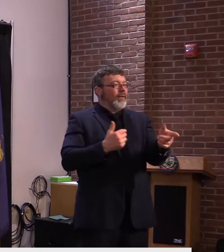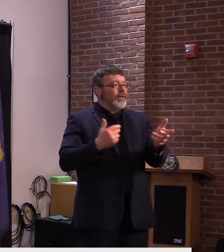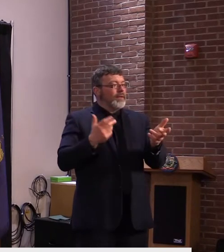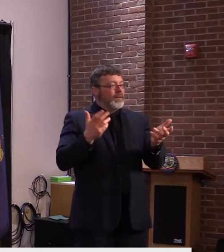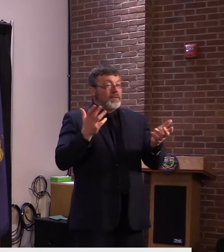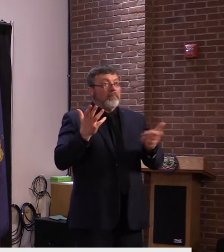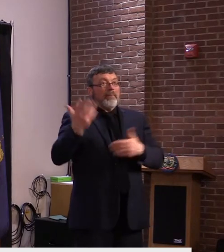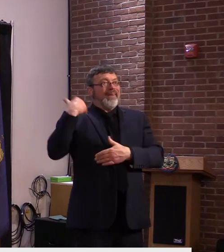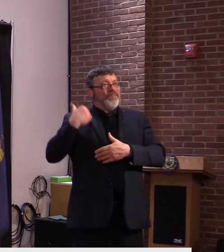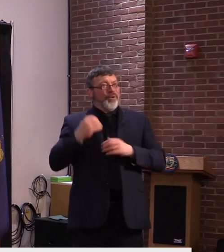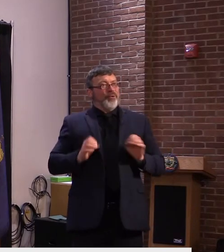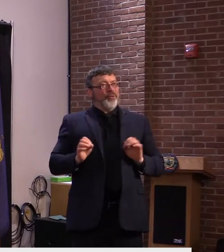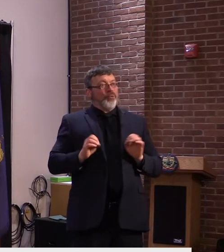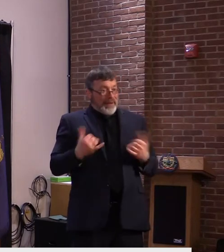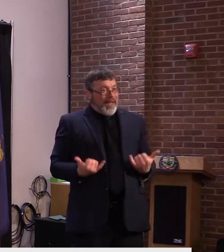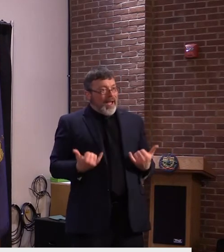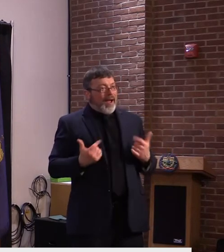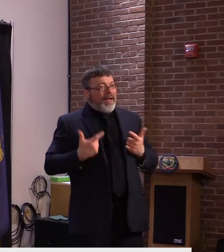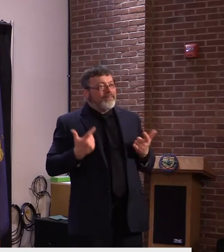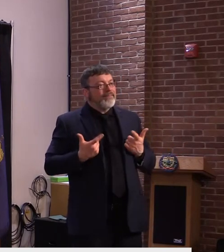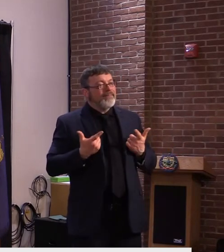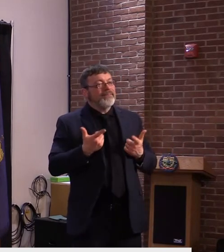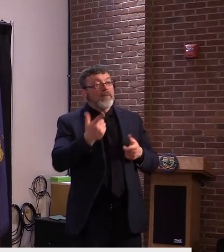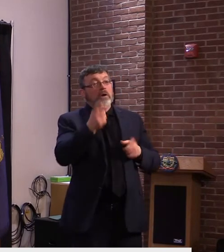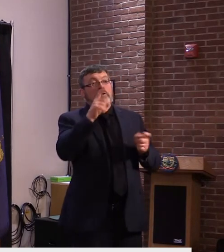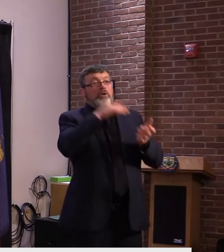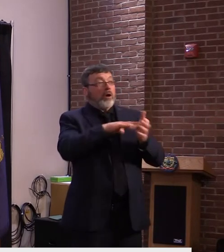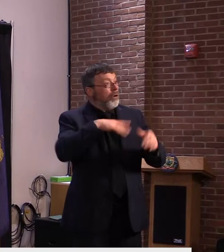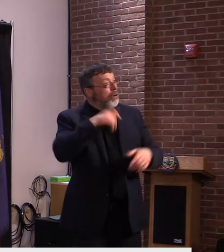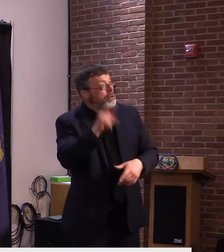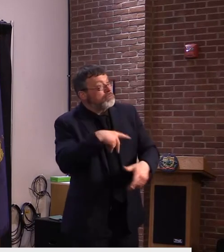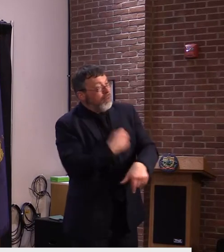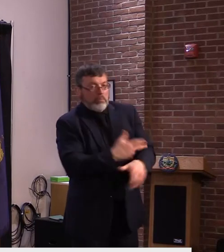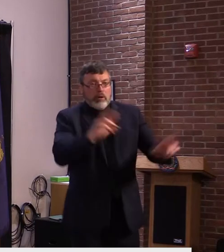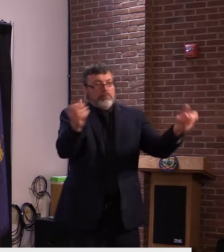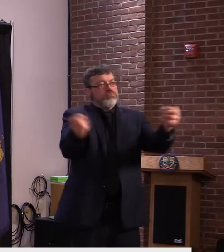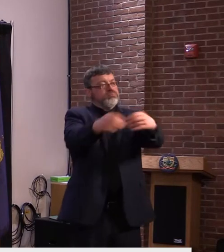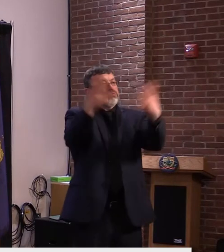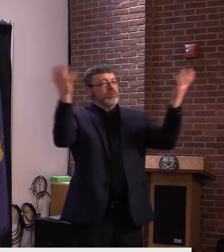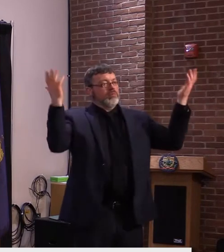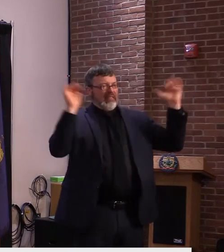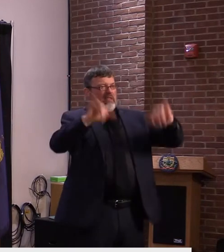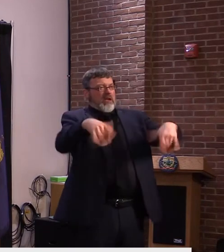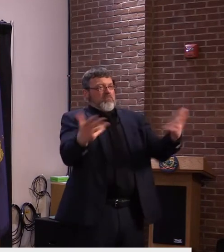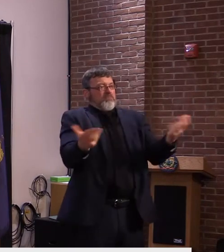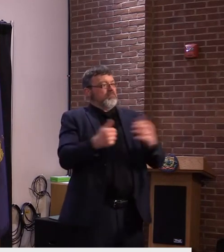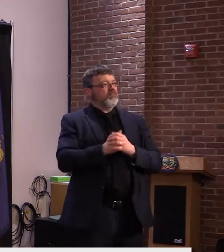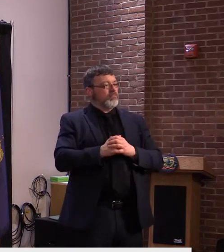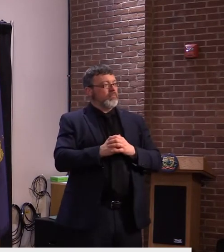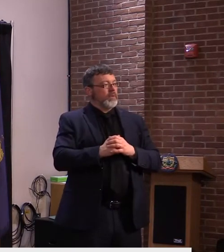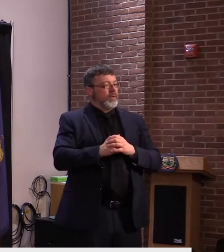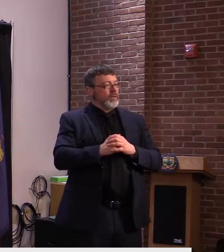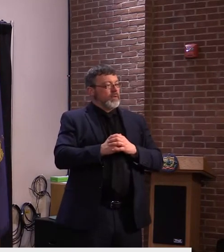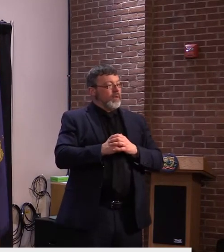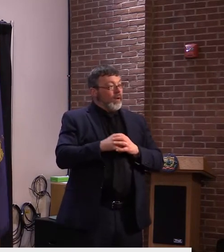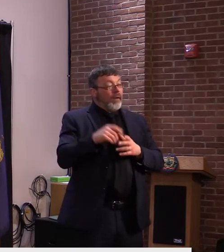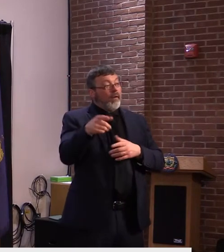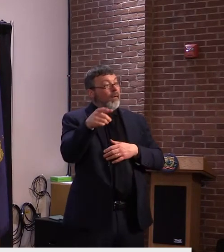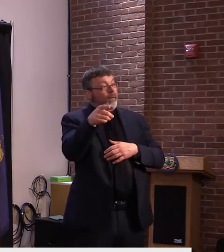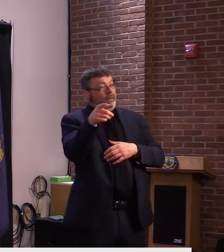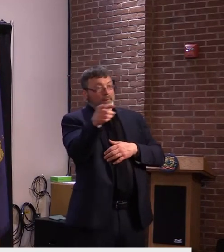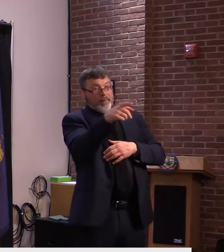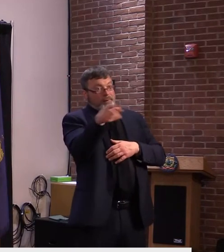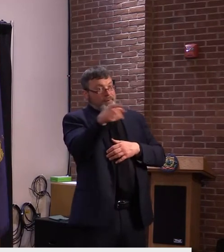opportunities there. Because as one of those doctors, when you see a patient, you address